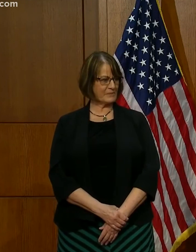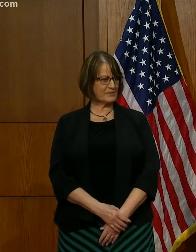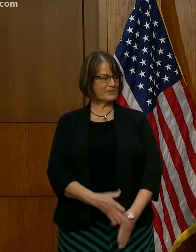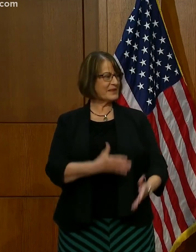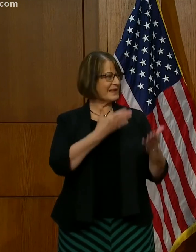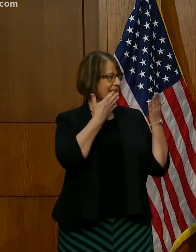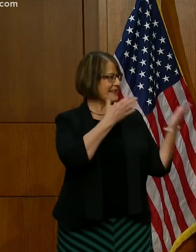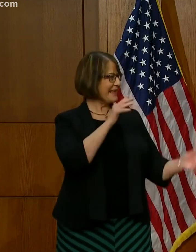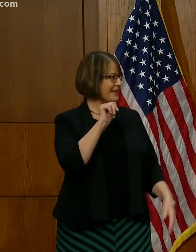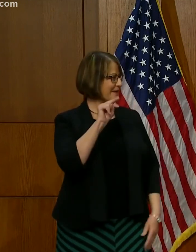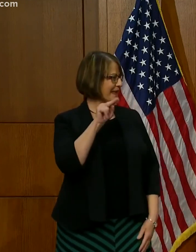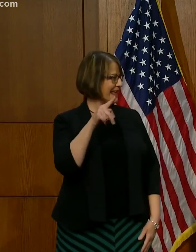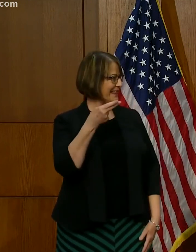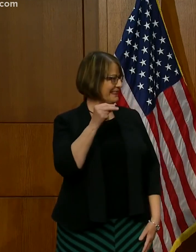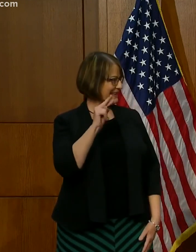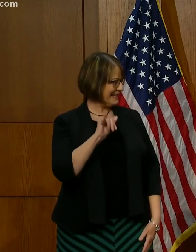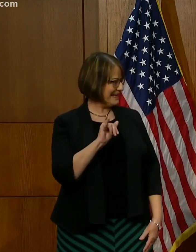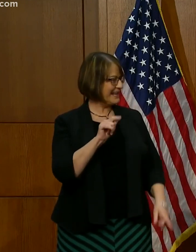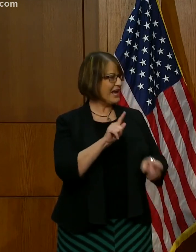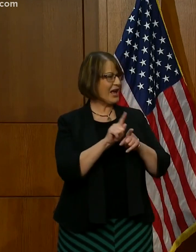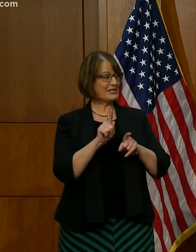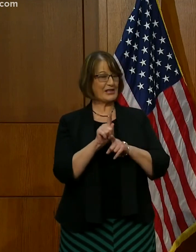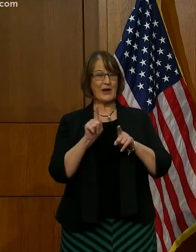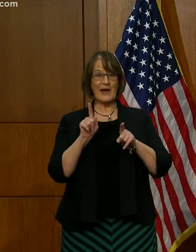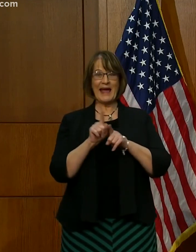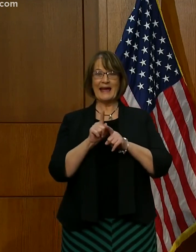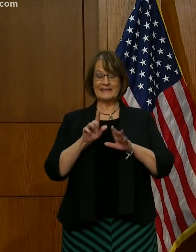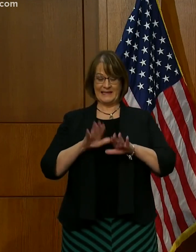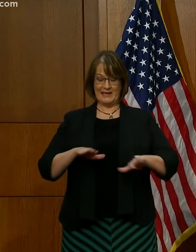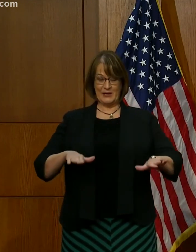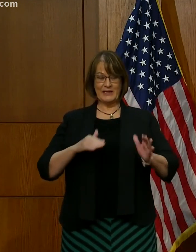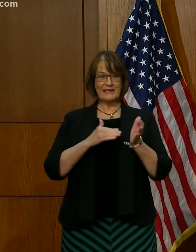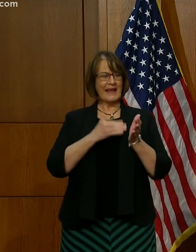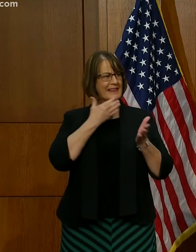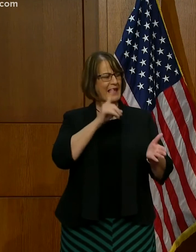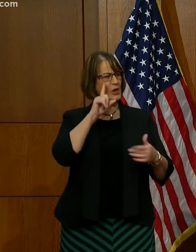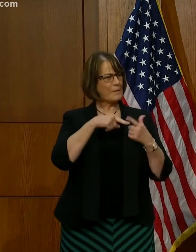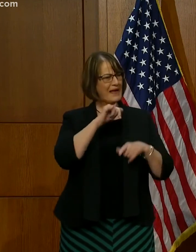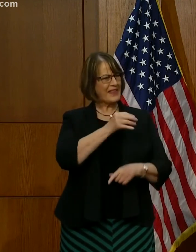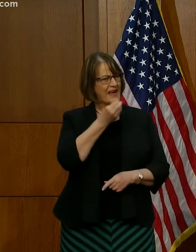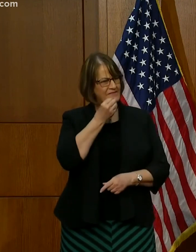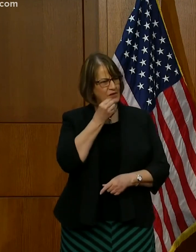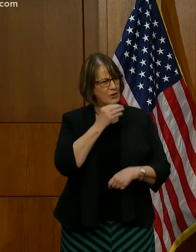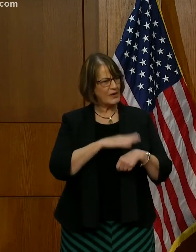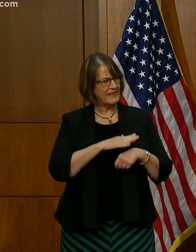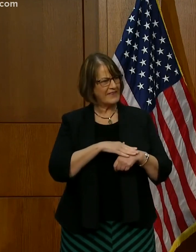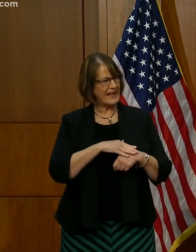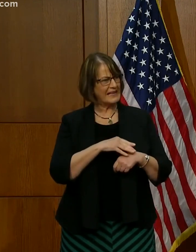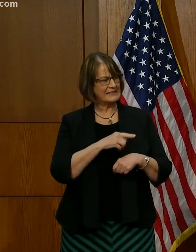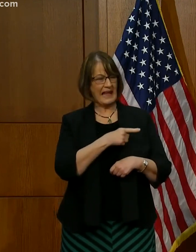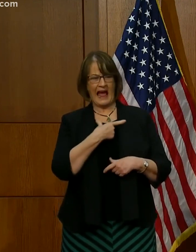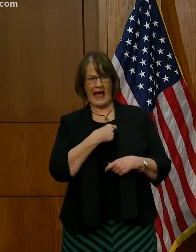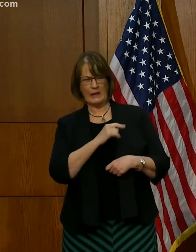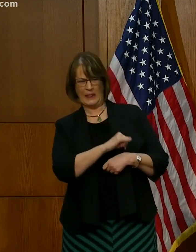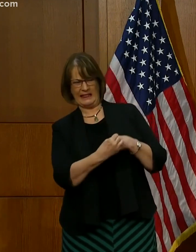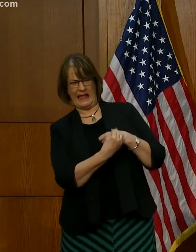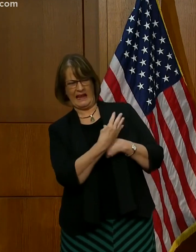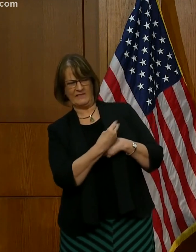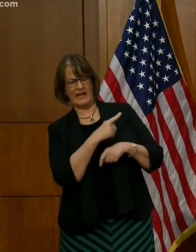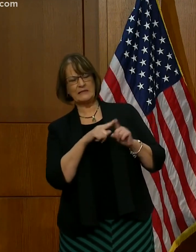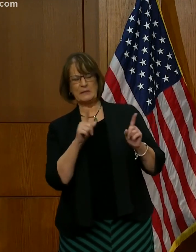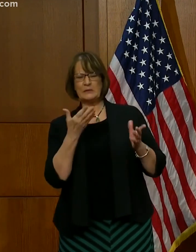Thank you, Anthony, and I guess also as a pediatrician, thanks for the food advice. But, not that I like it, but I think that's